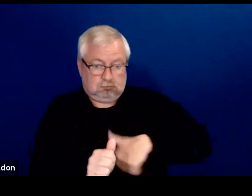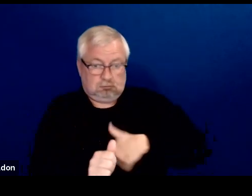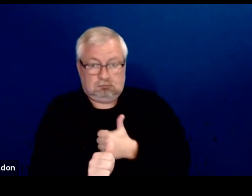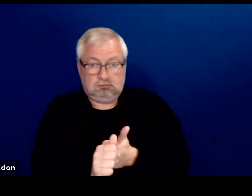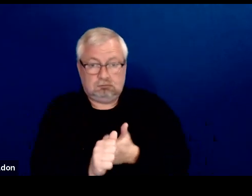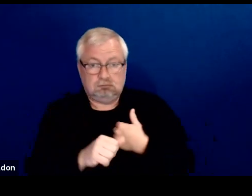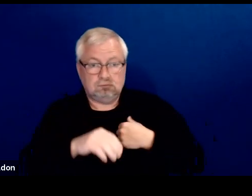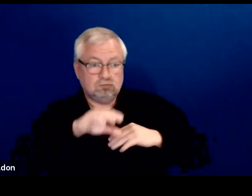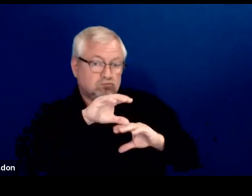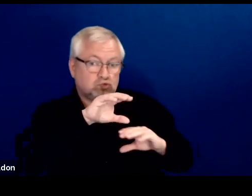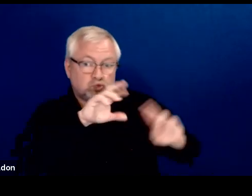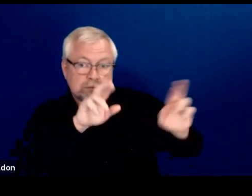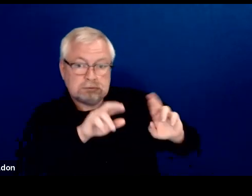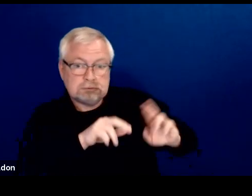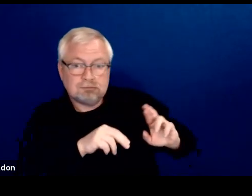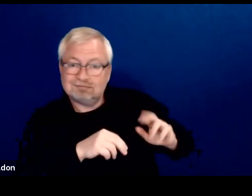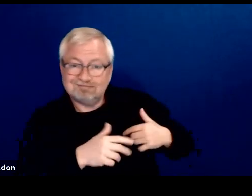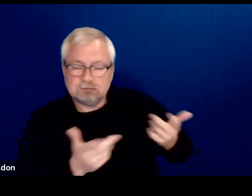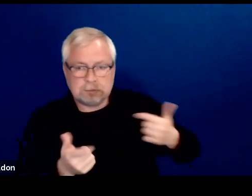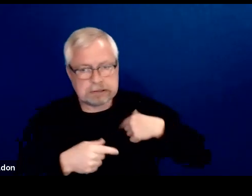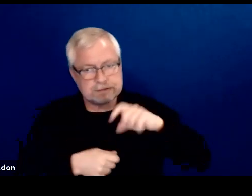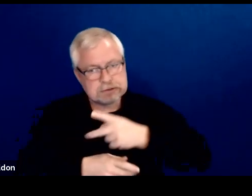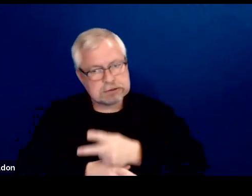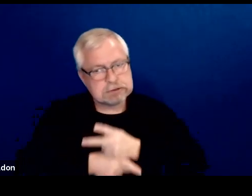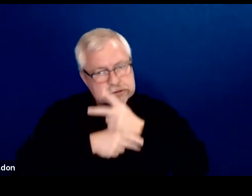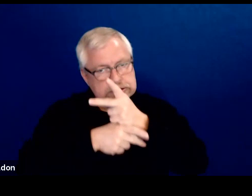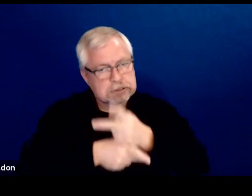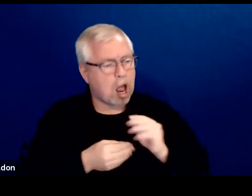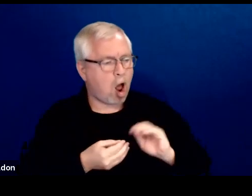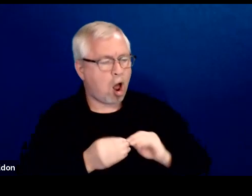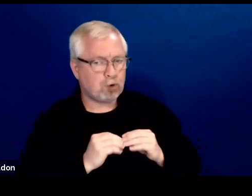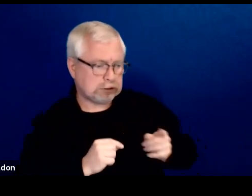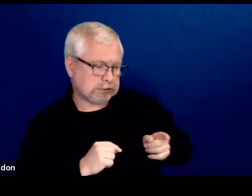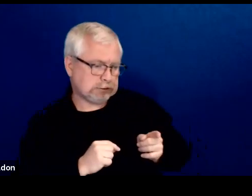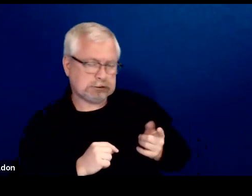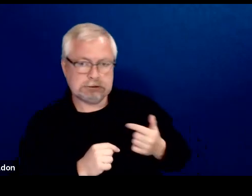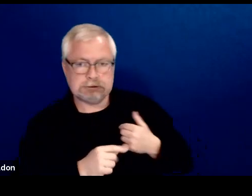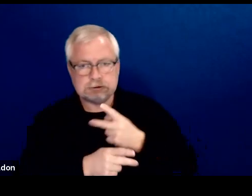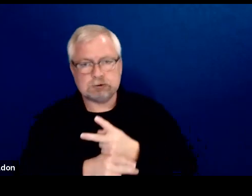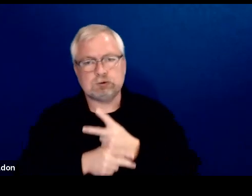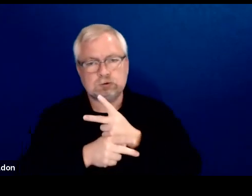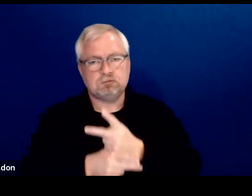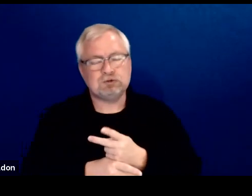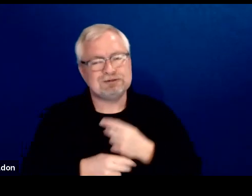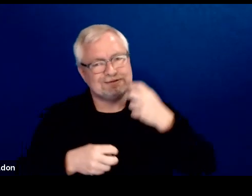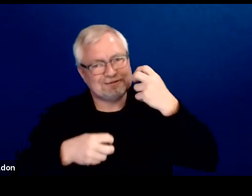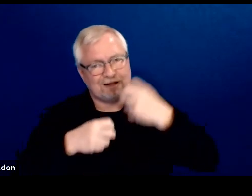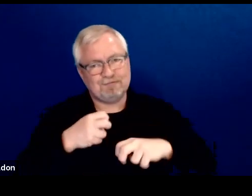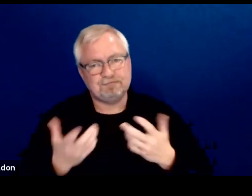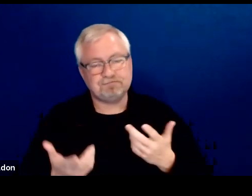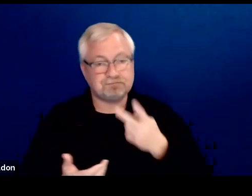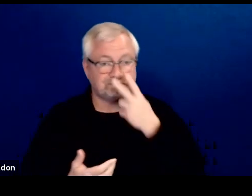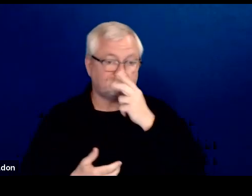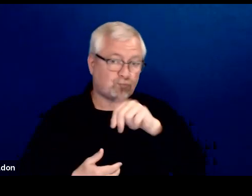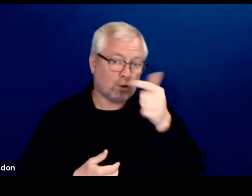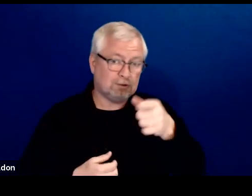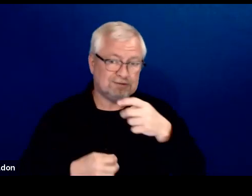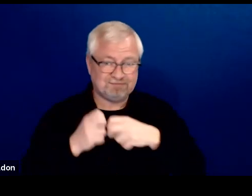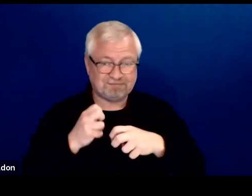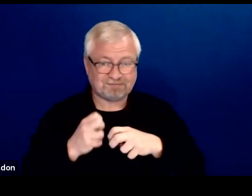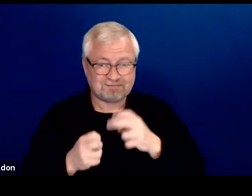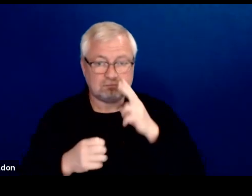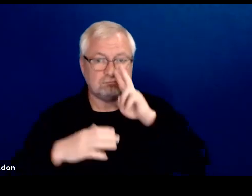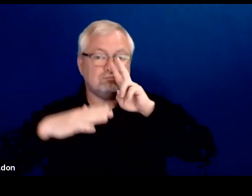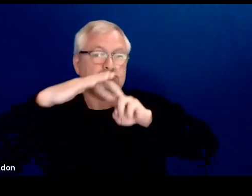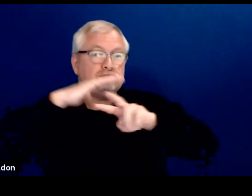line. Now, here's the tough one. What you're seeing on the screen is a projected PPE availability. You keep hearing